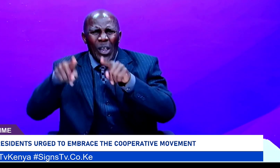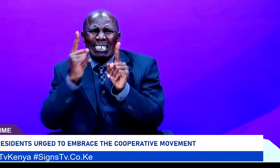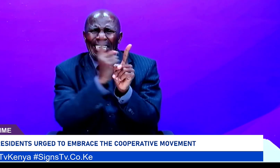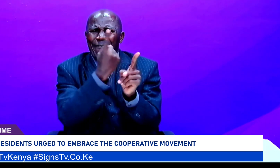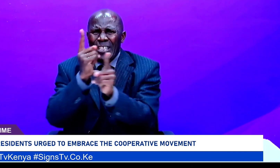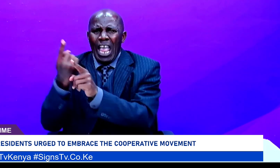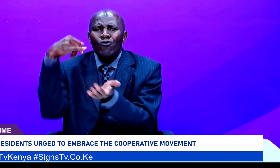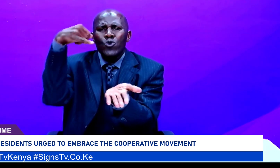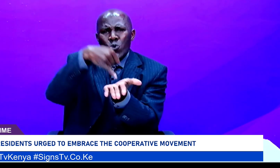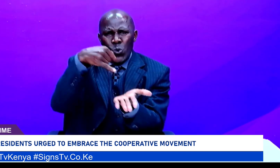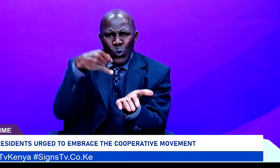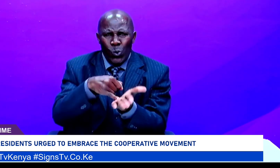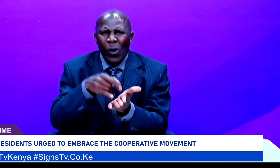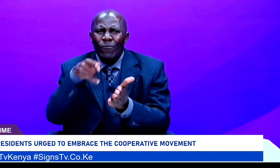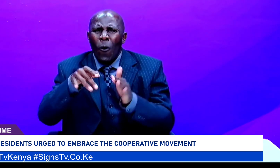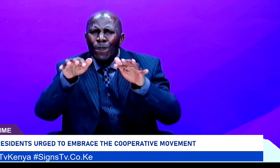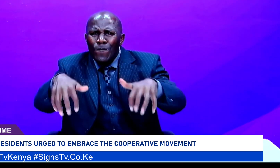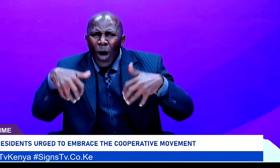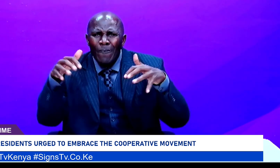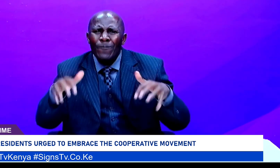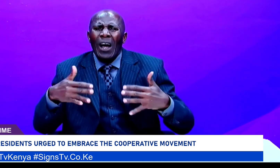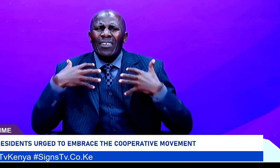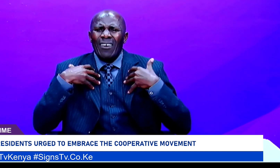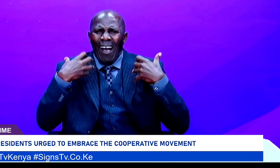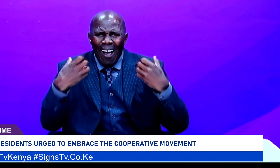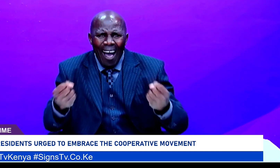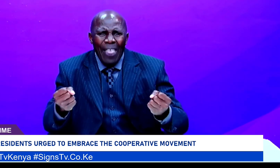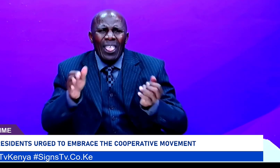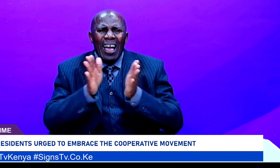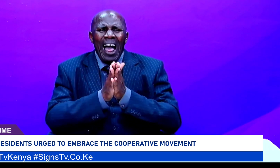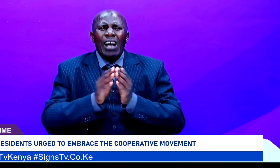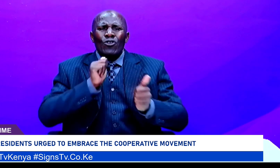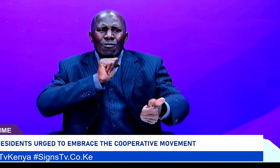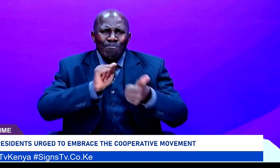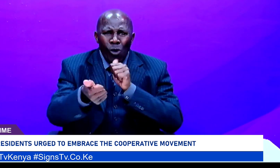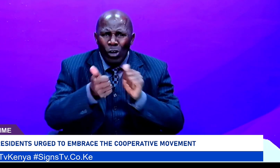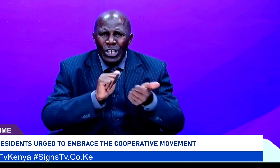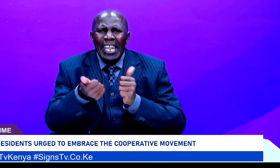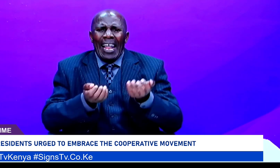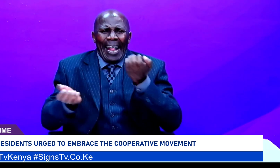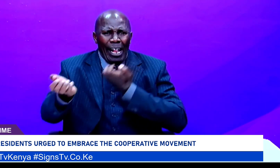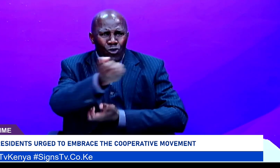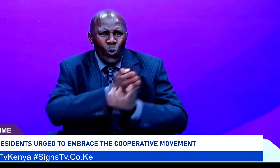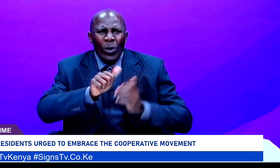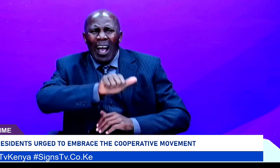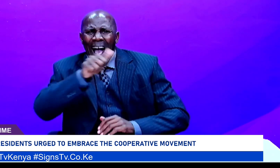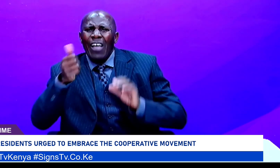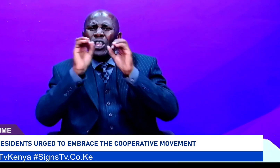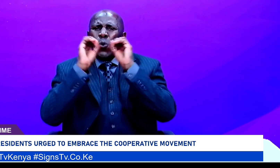women and youths in various sectors, including agriculture, health, and sports,